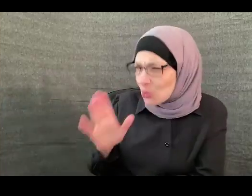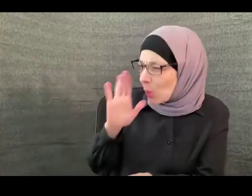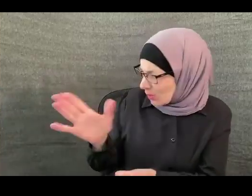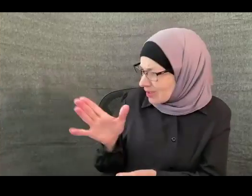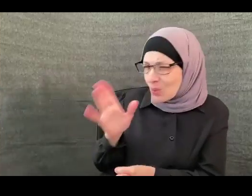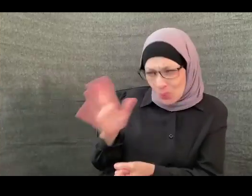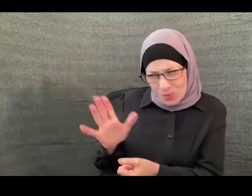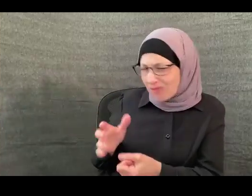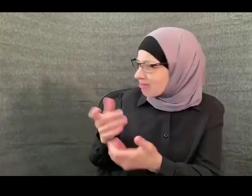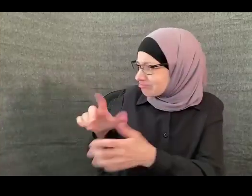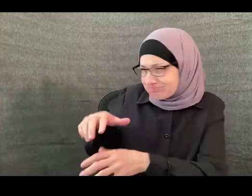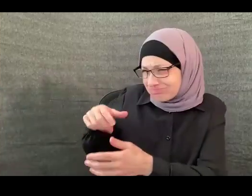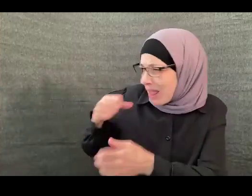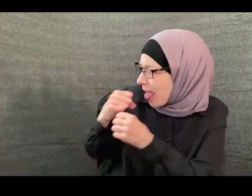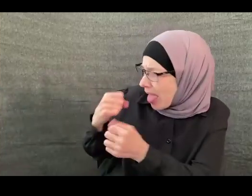the shaitan.